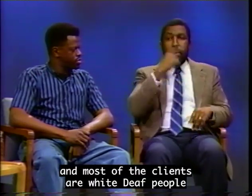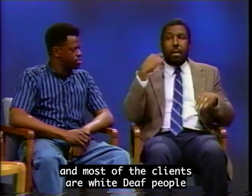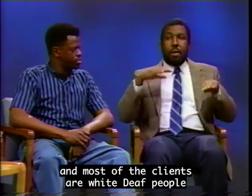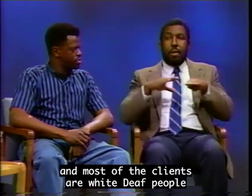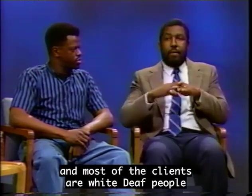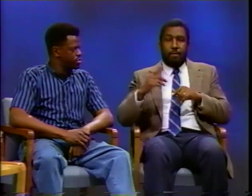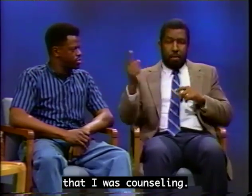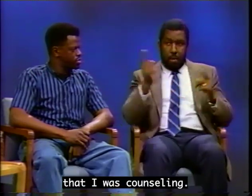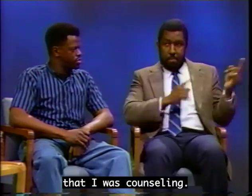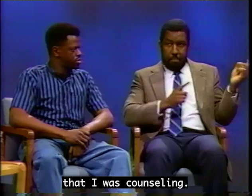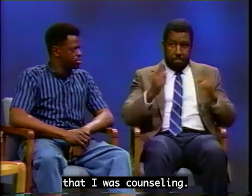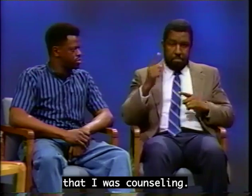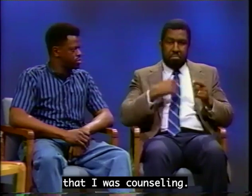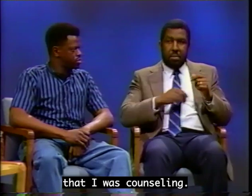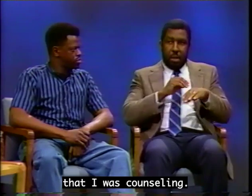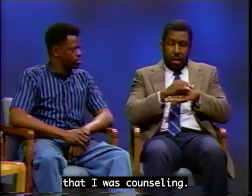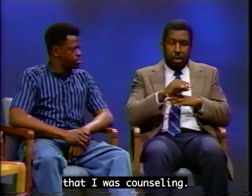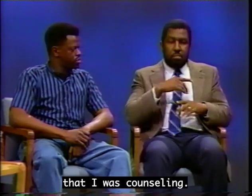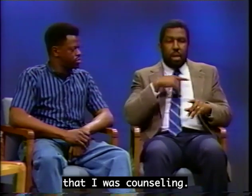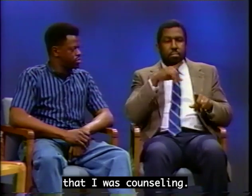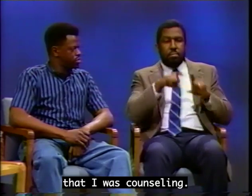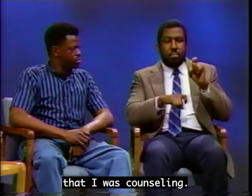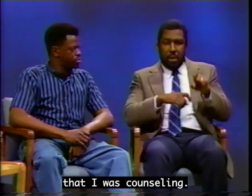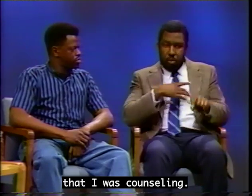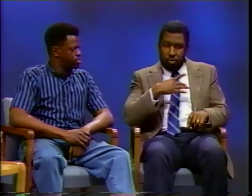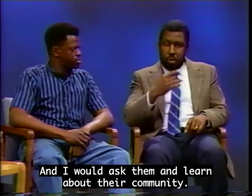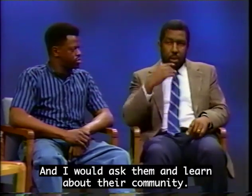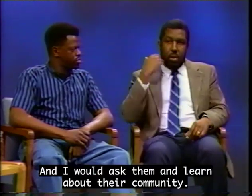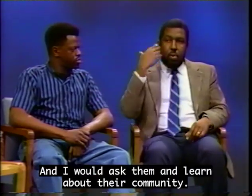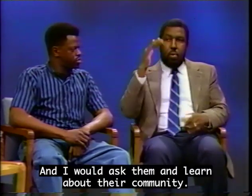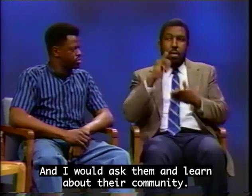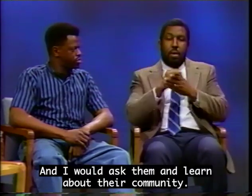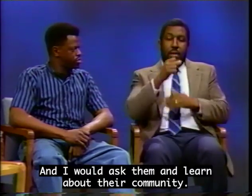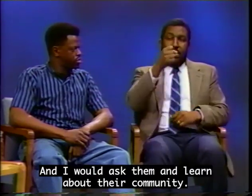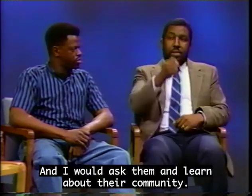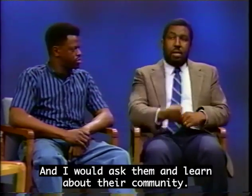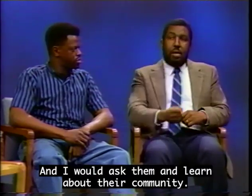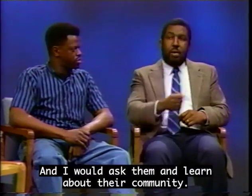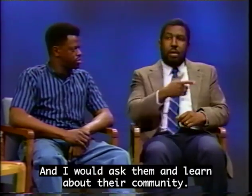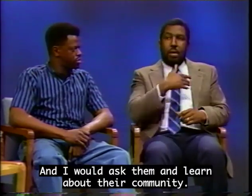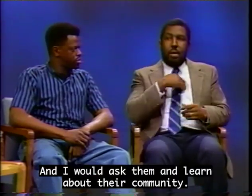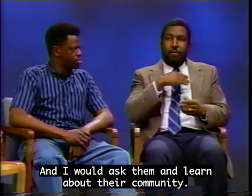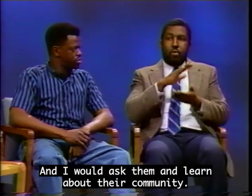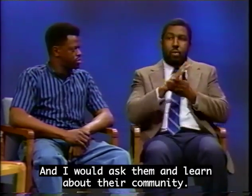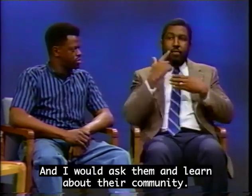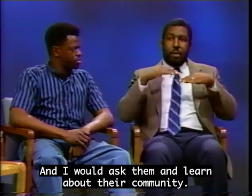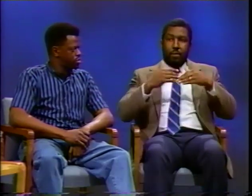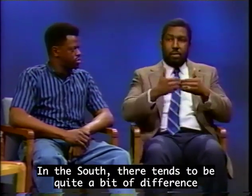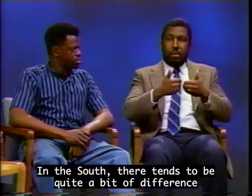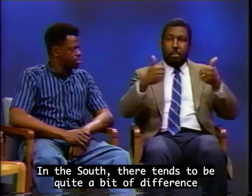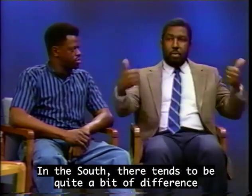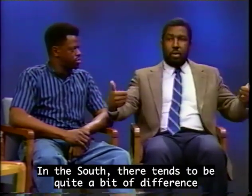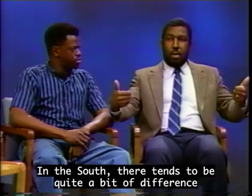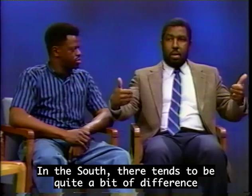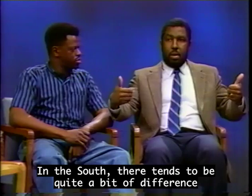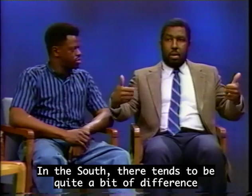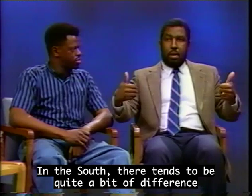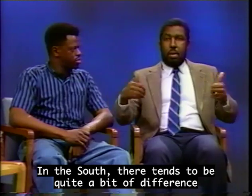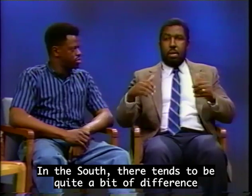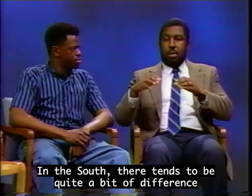white deaf people that I was counseling. And I would ask them and learn about their community. In the South, there tends to be quite